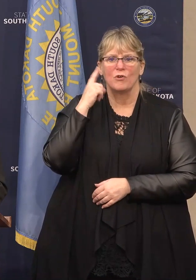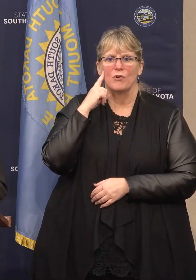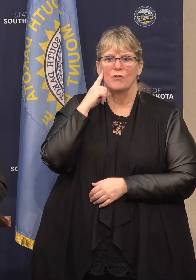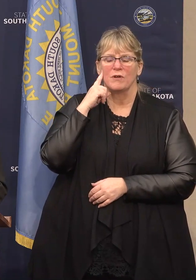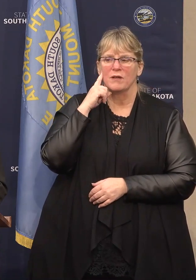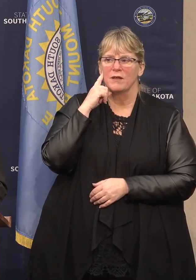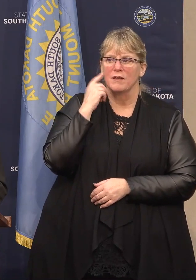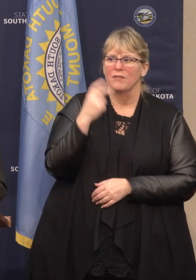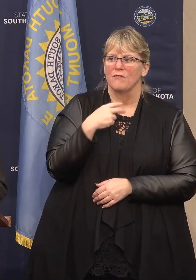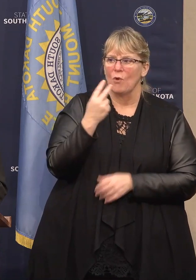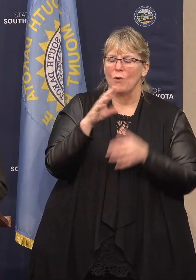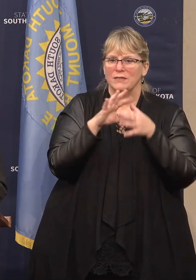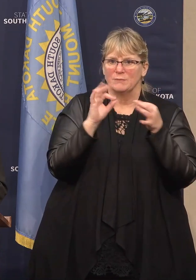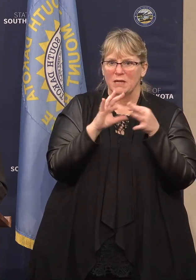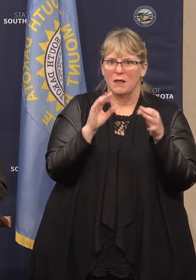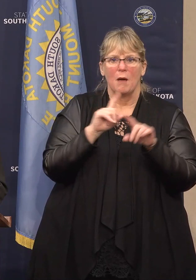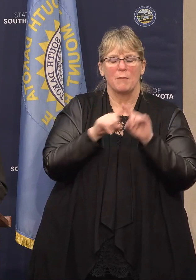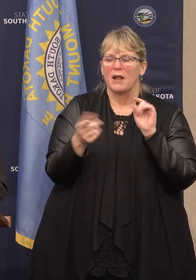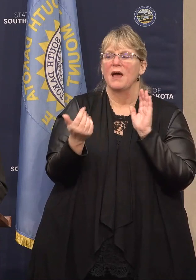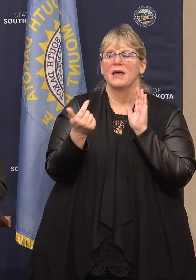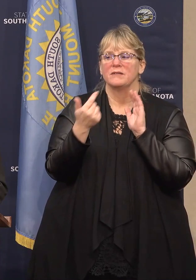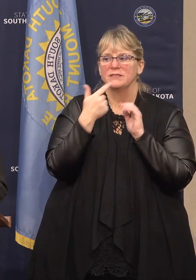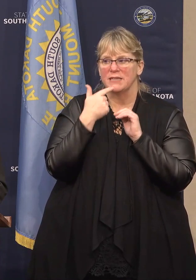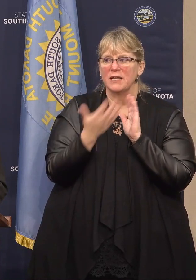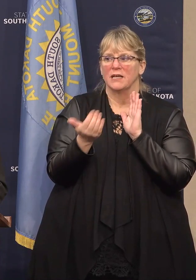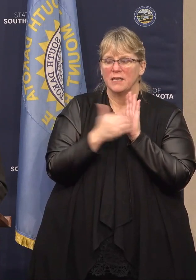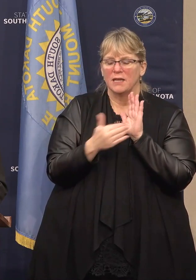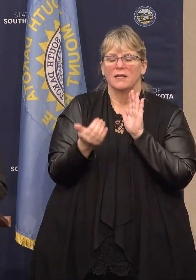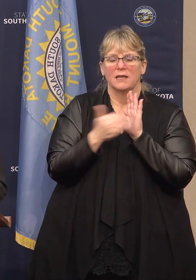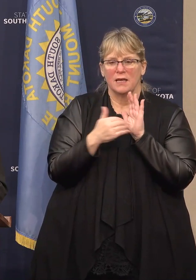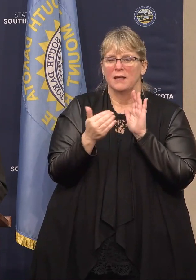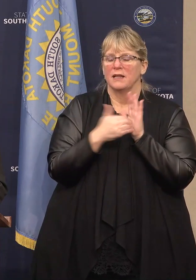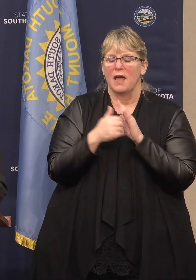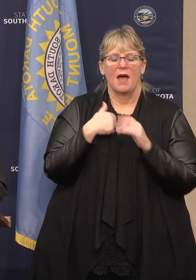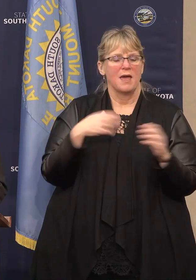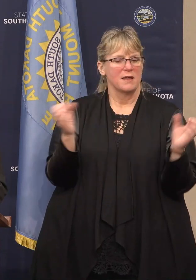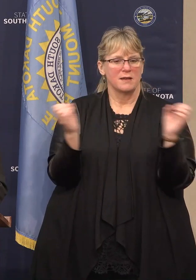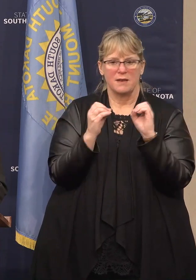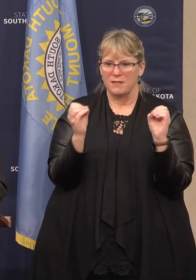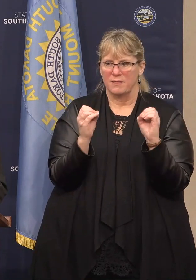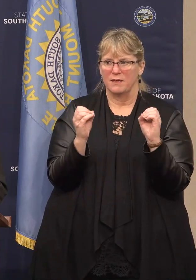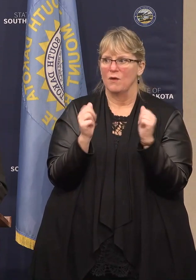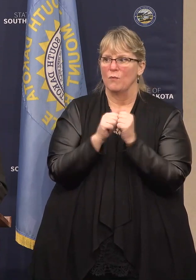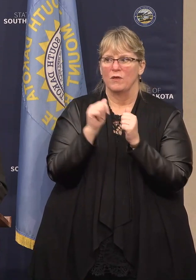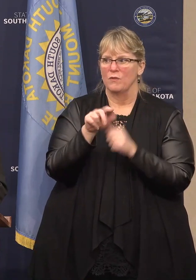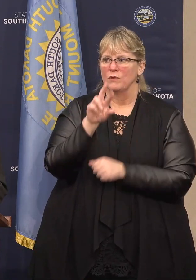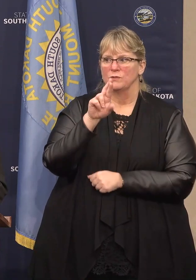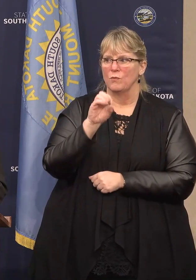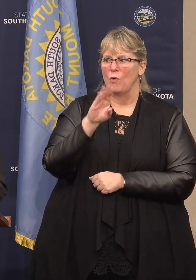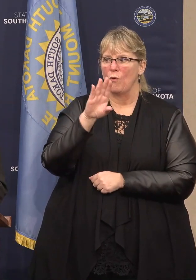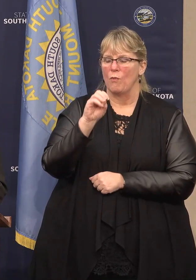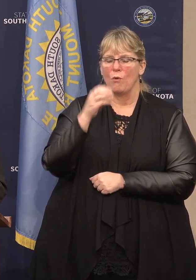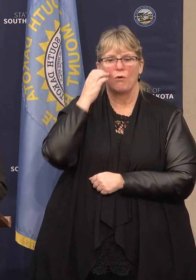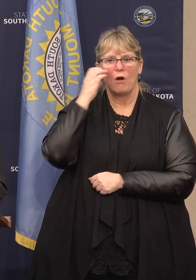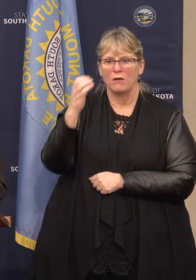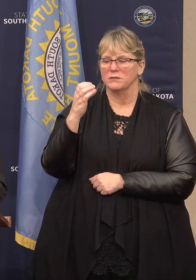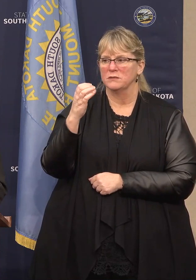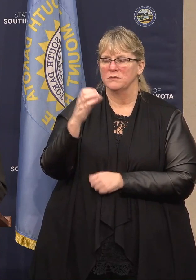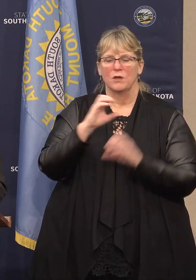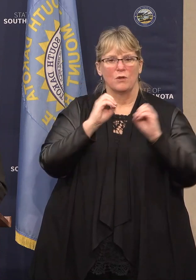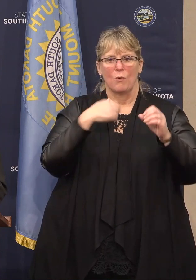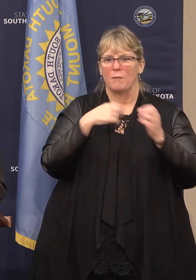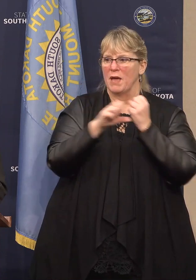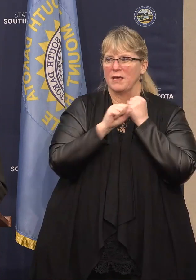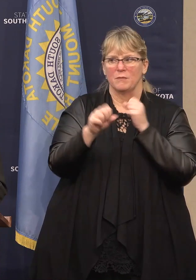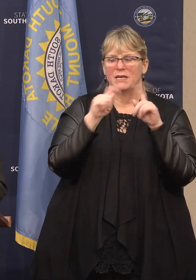voicemail, but I have repeatedly said that I had nothing to do with those robocalls. I have, and no one on my